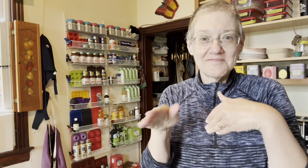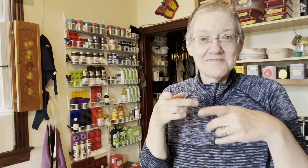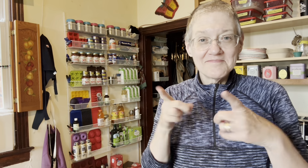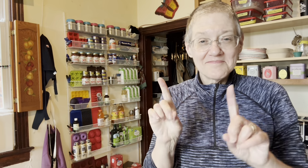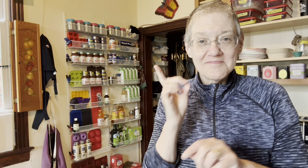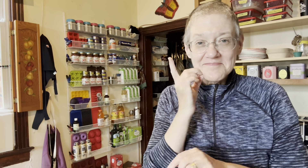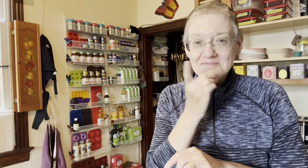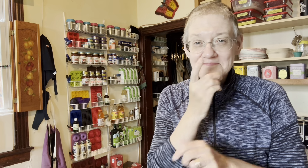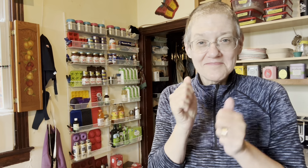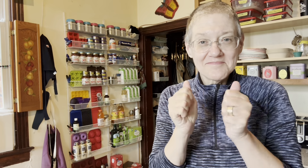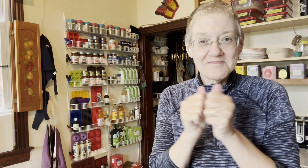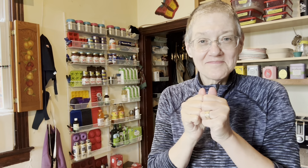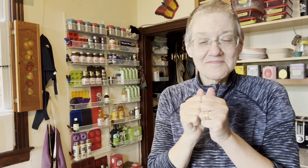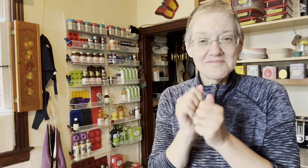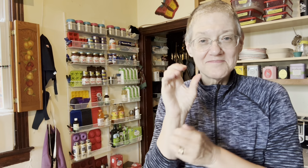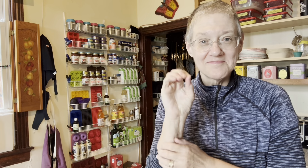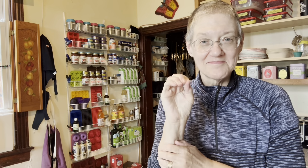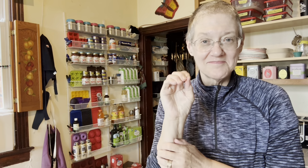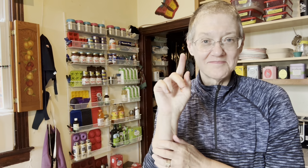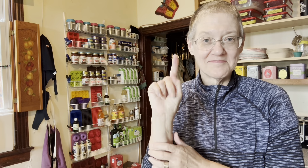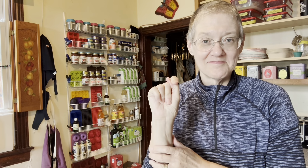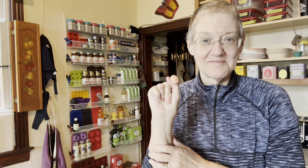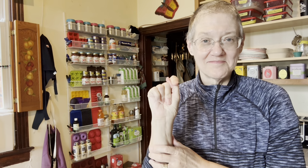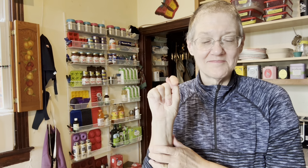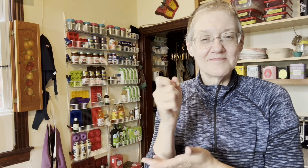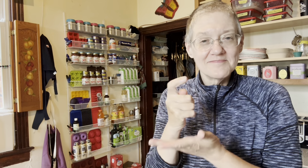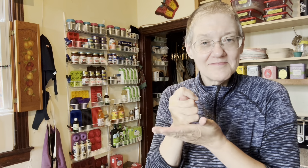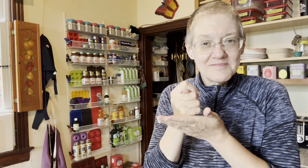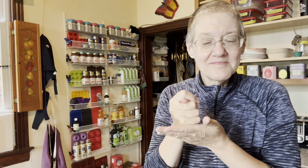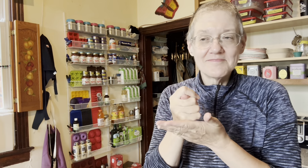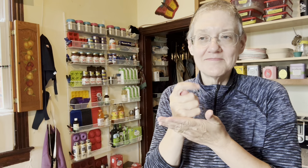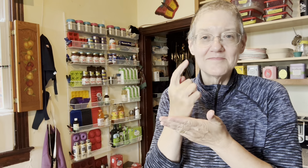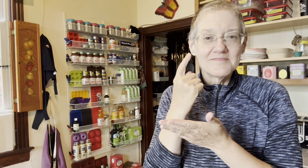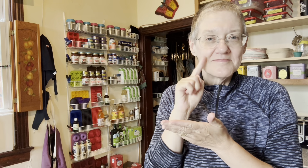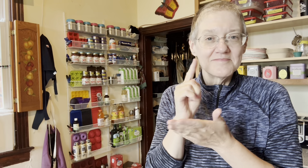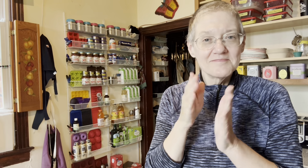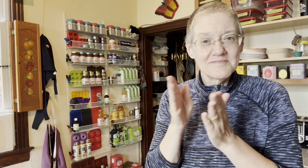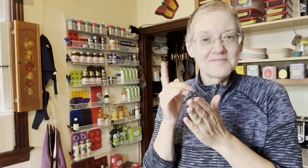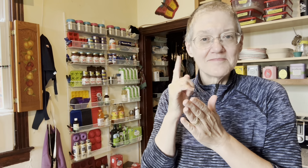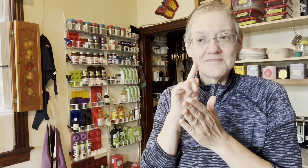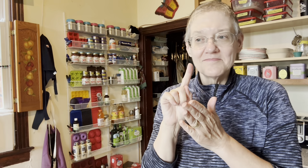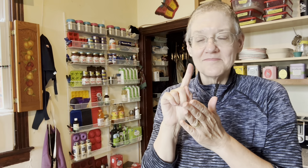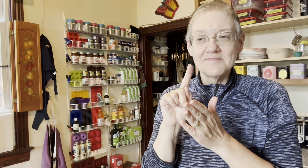I just got back from a long walk while Dale was with the occupational therapist.